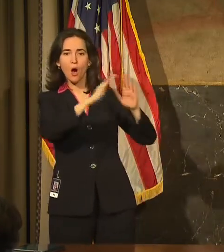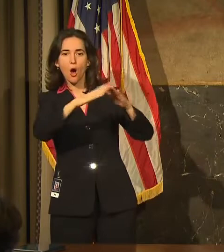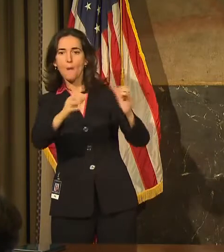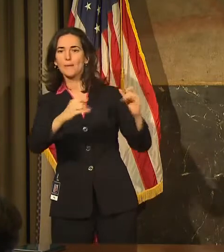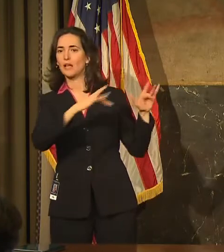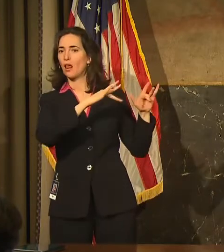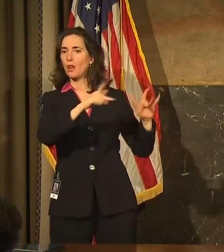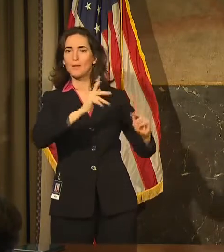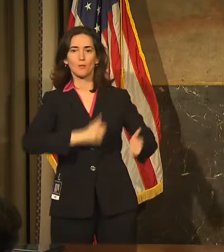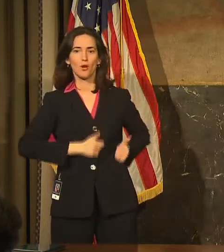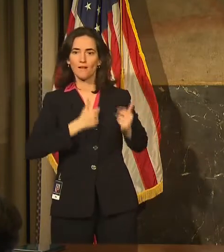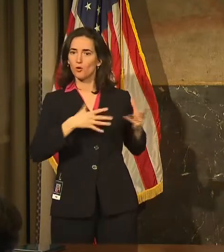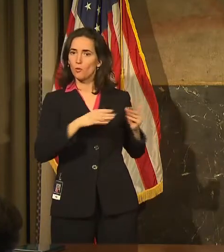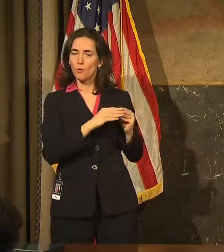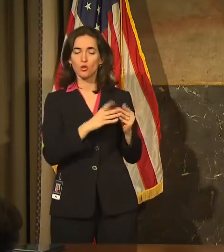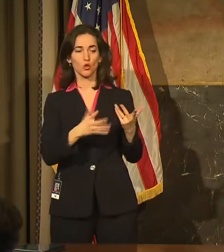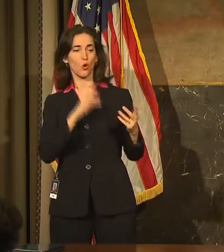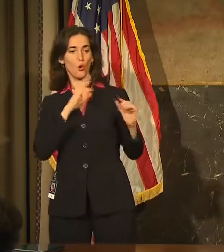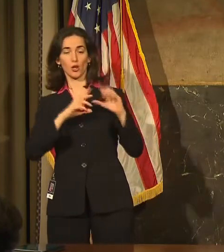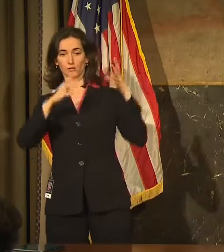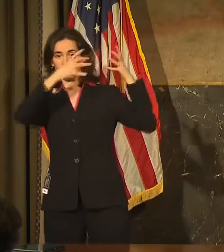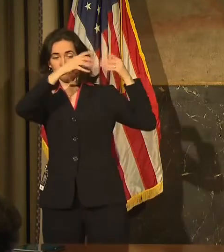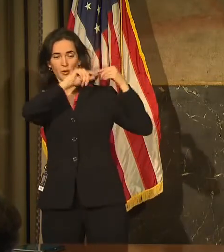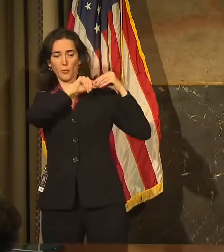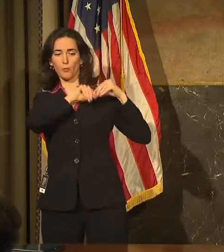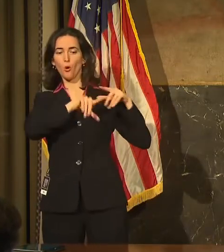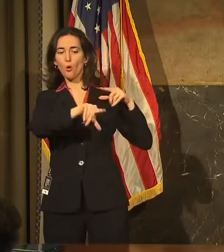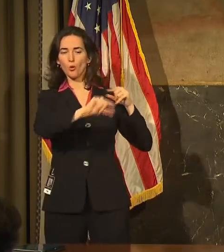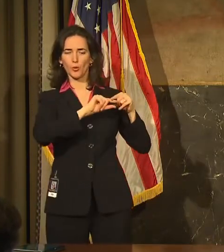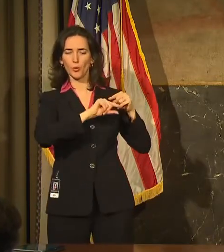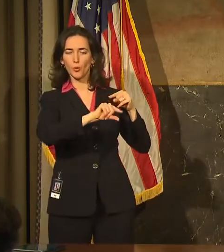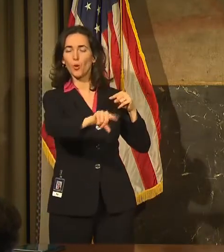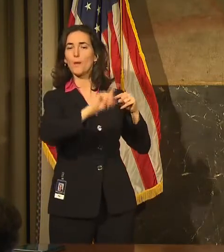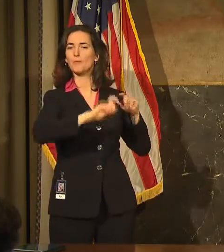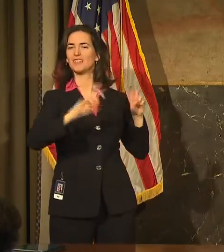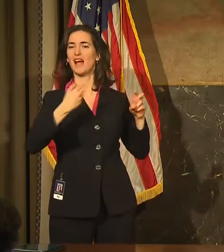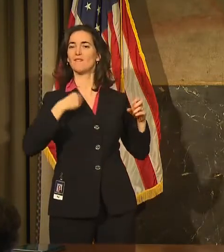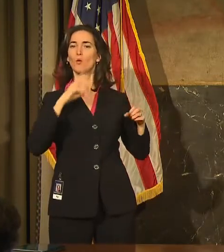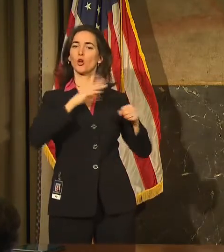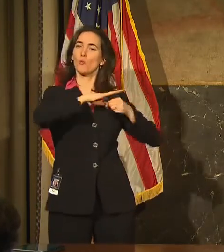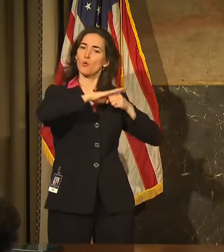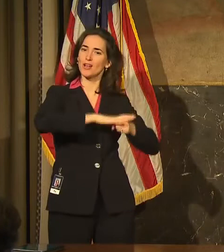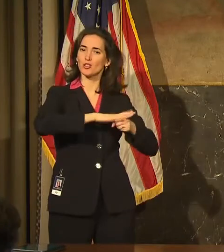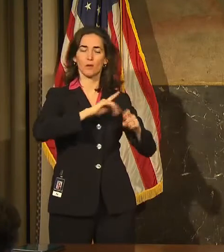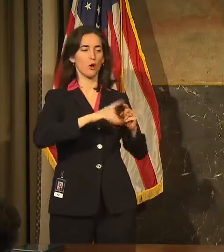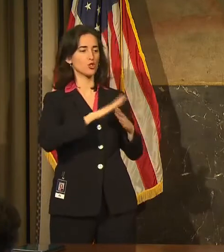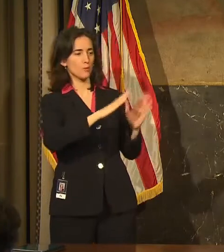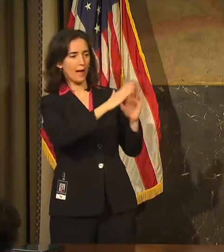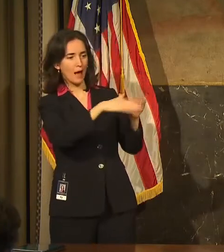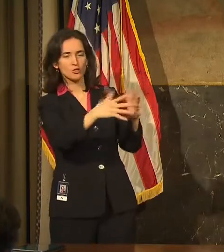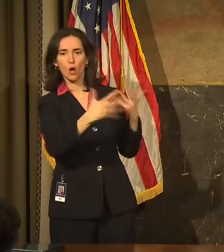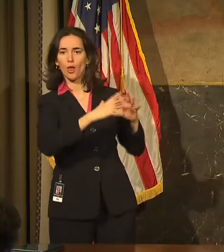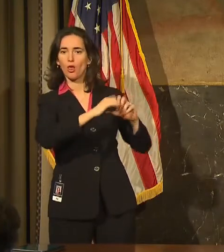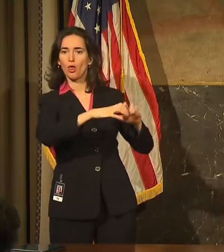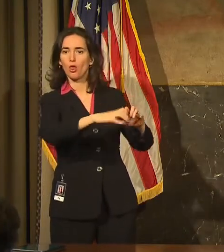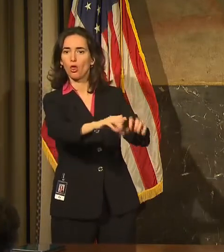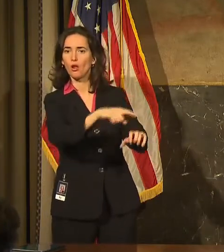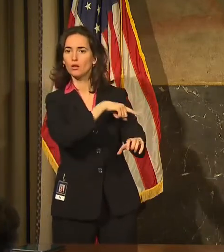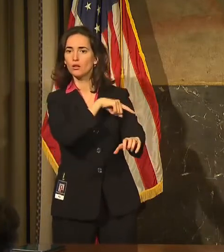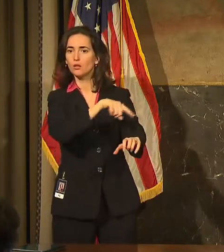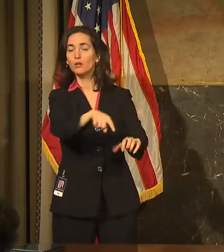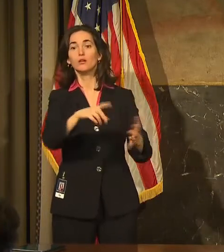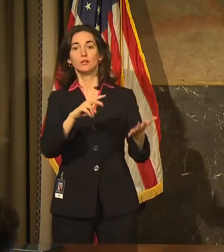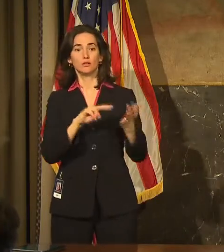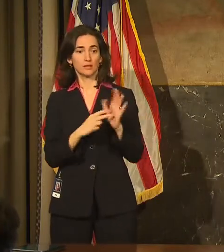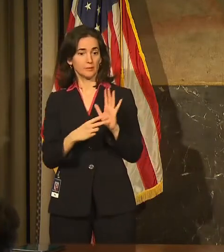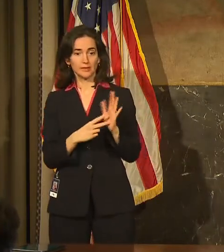water pressure up to serve the community has proven to be very, very challenging. And it's going to take some period of time, even after the cold